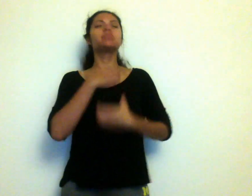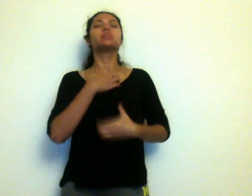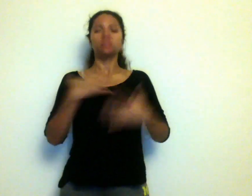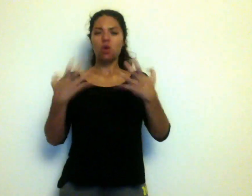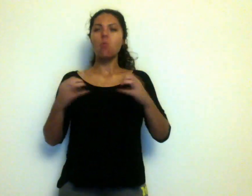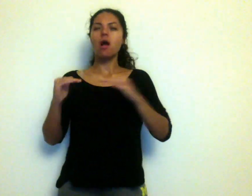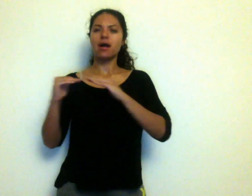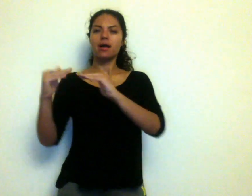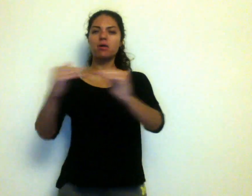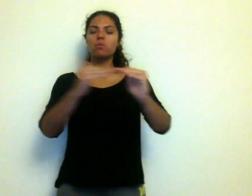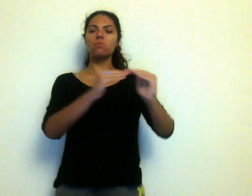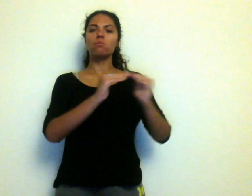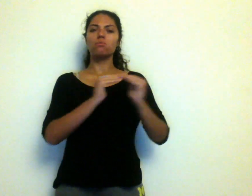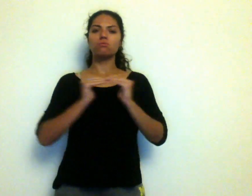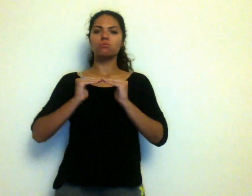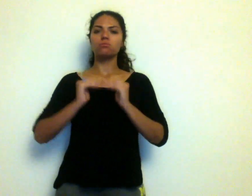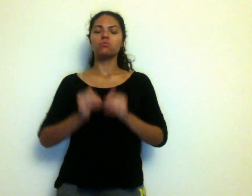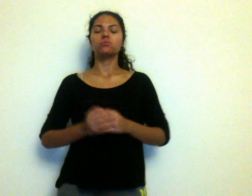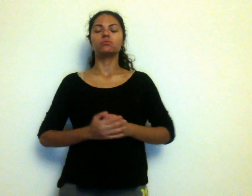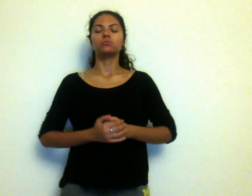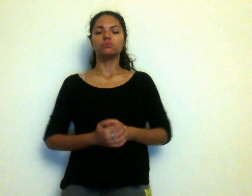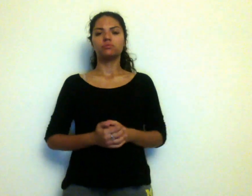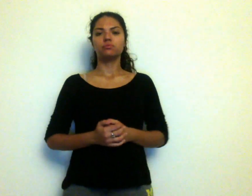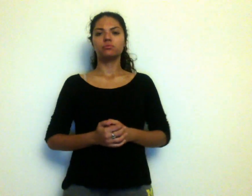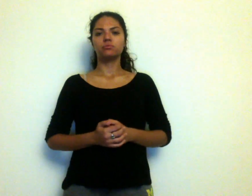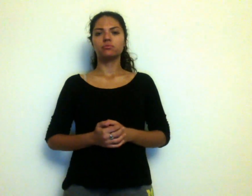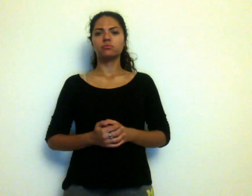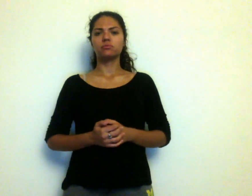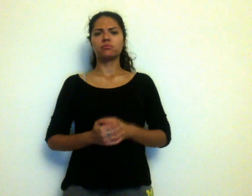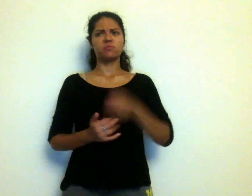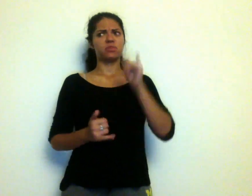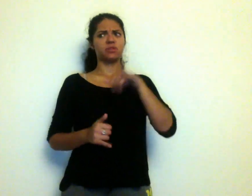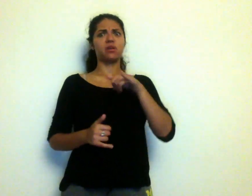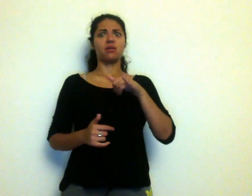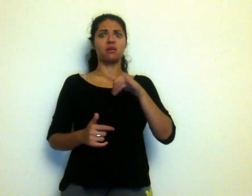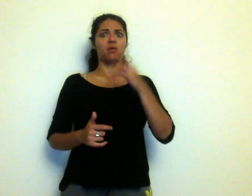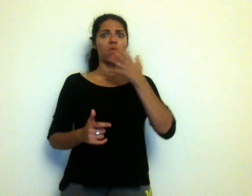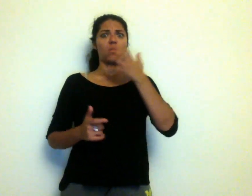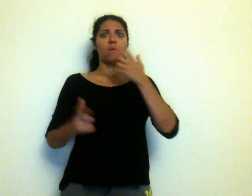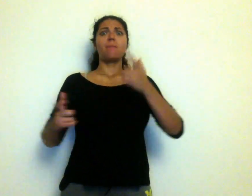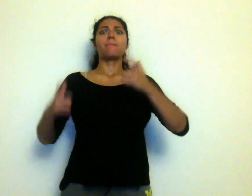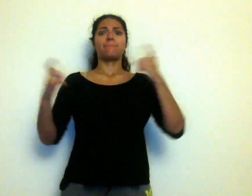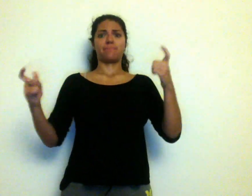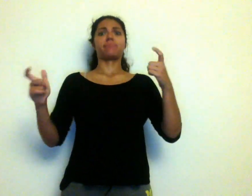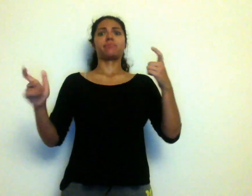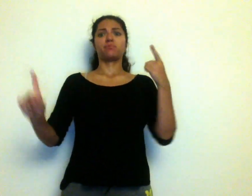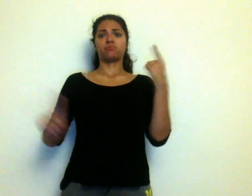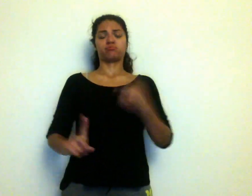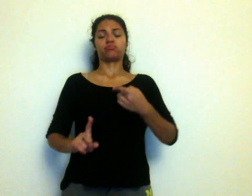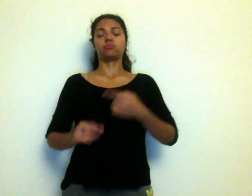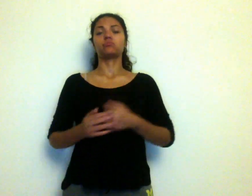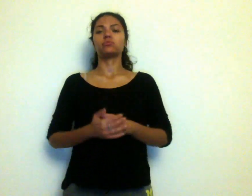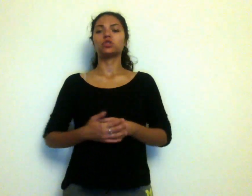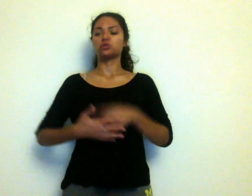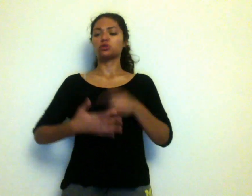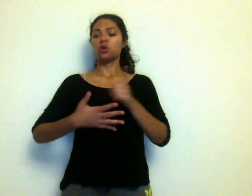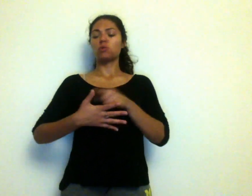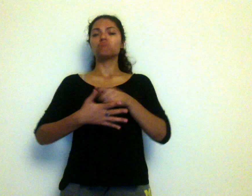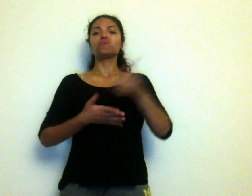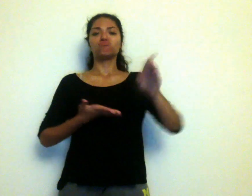I think this is pivotal. The colonial motif brought in a sense of guilt. Then he took us to biological science, and by the time